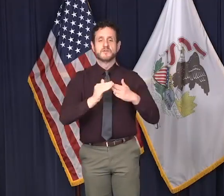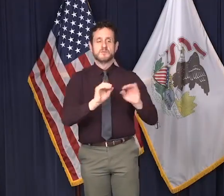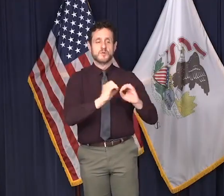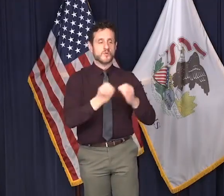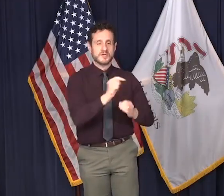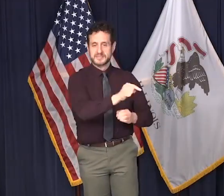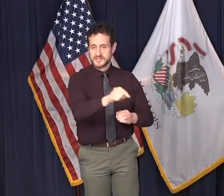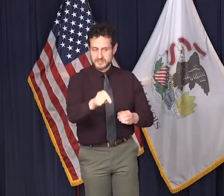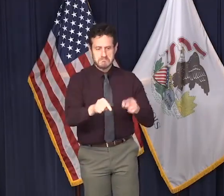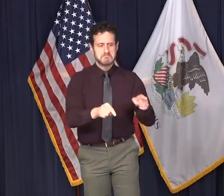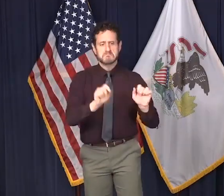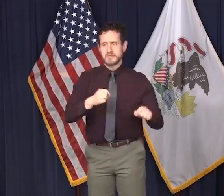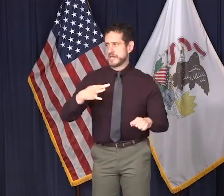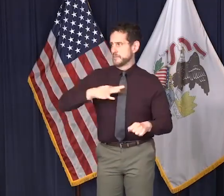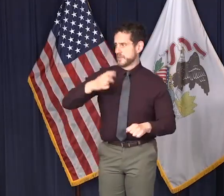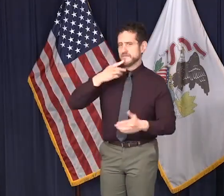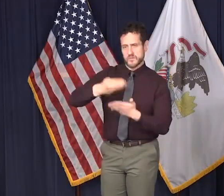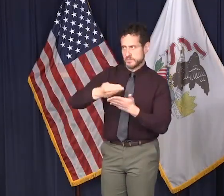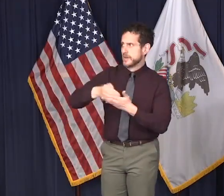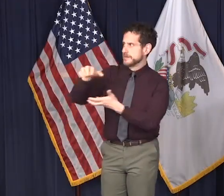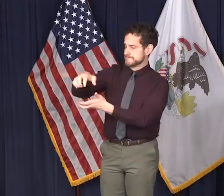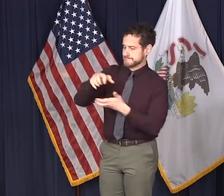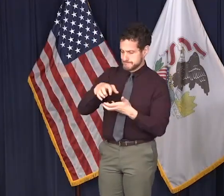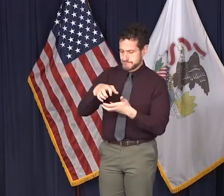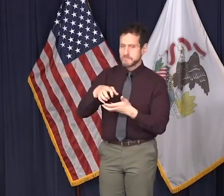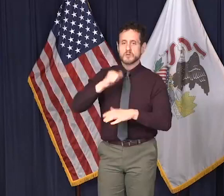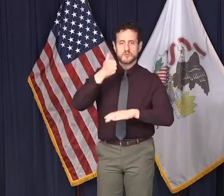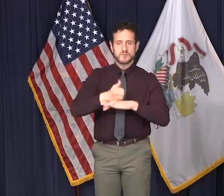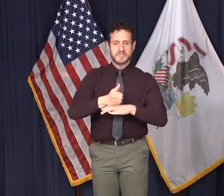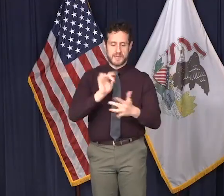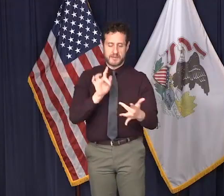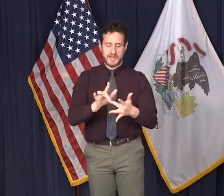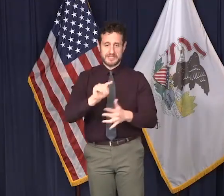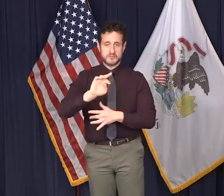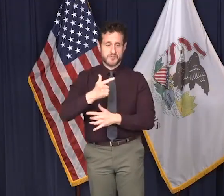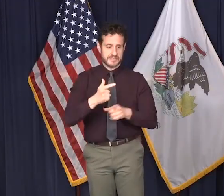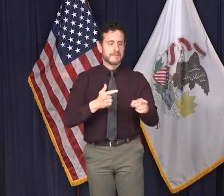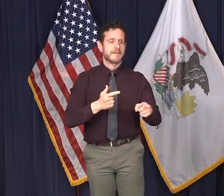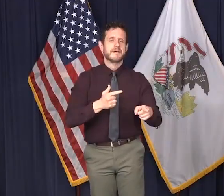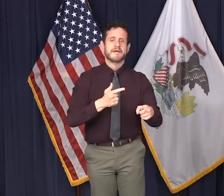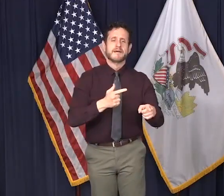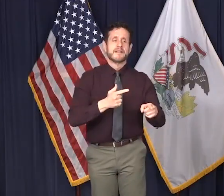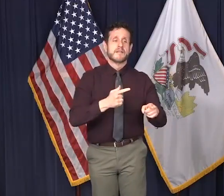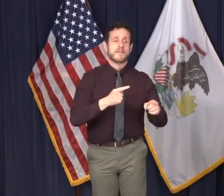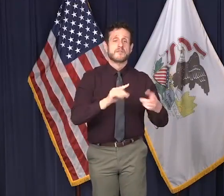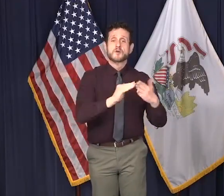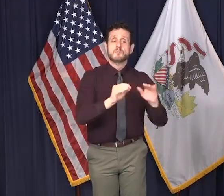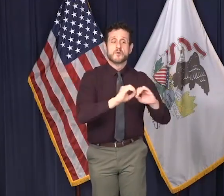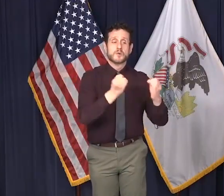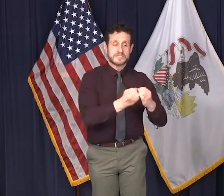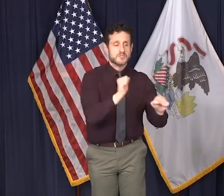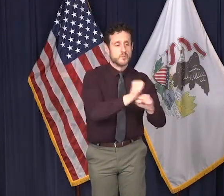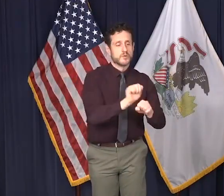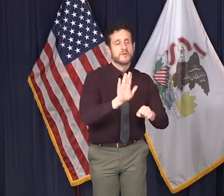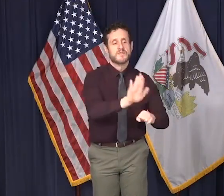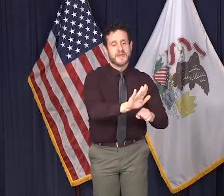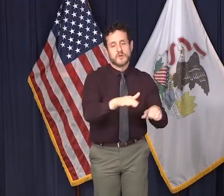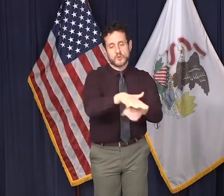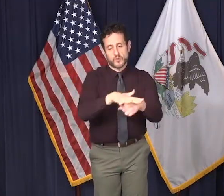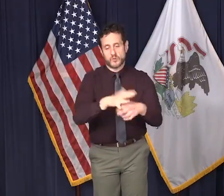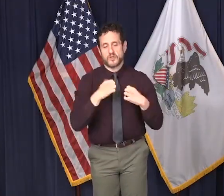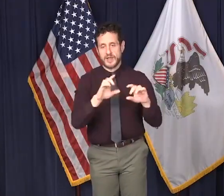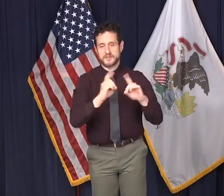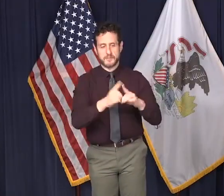can apply for funding to do contact tracing in collaboration with local health departments. The COVID-19